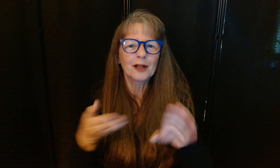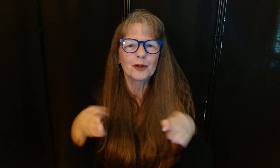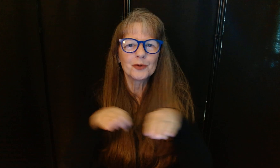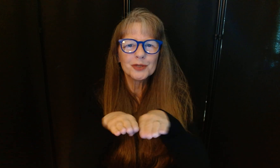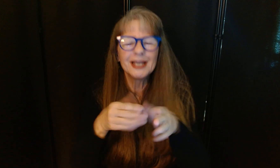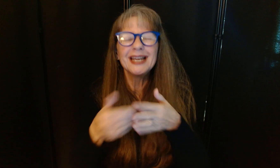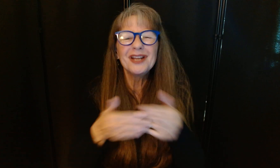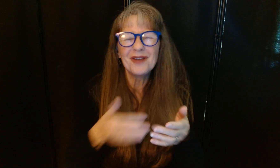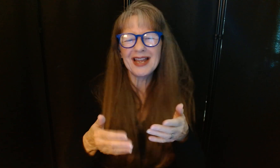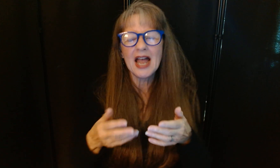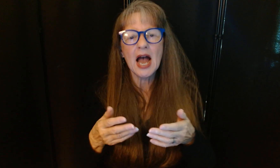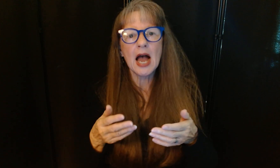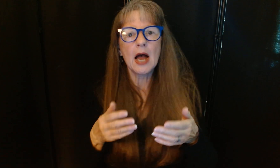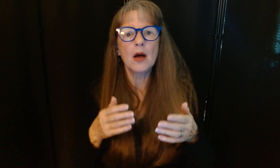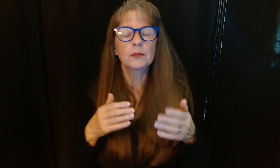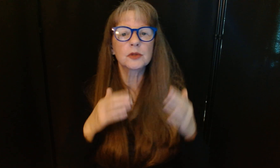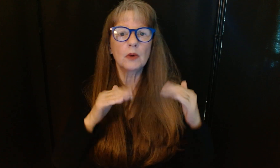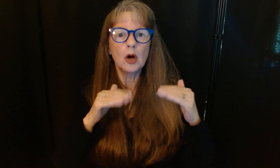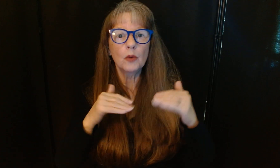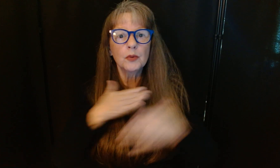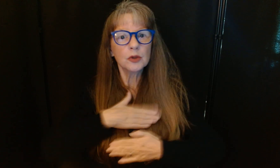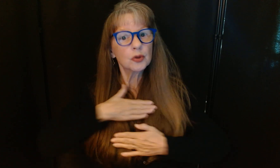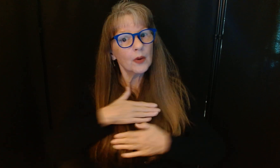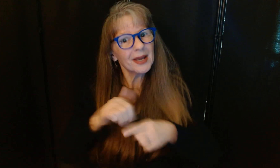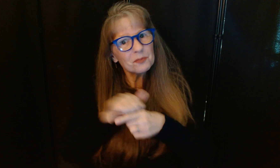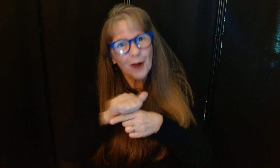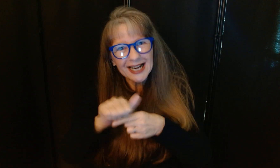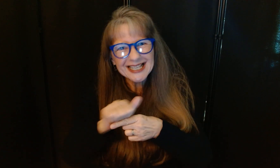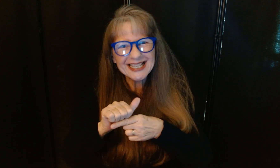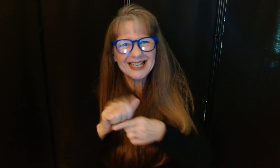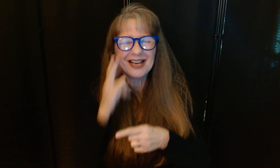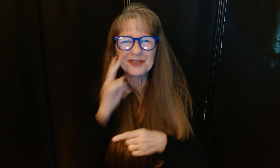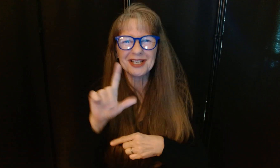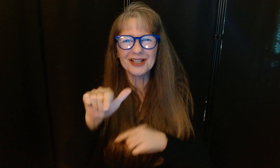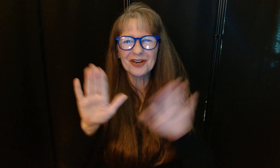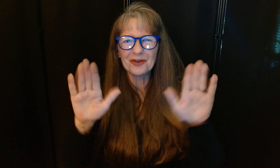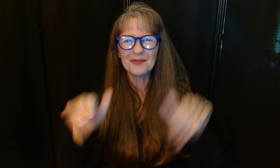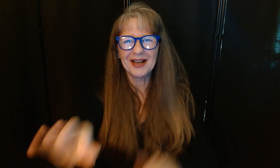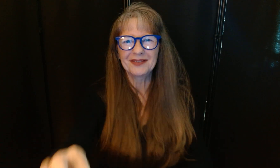close. Anyway, so I hope you enjoy and practice it, and I'll see you later. Bye.